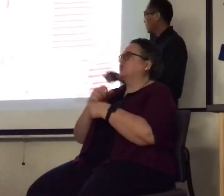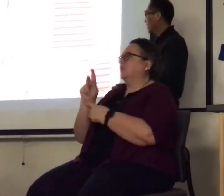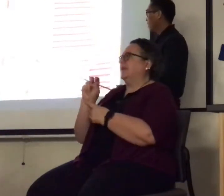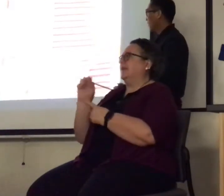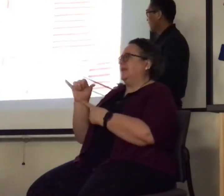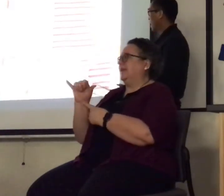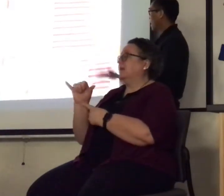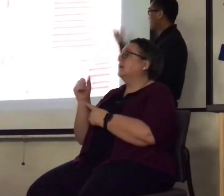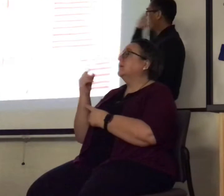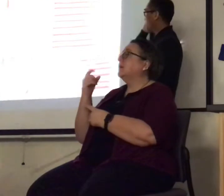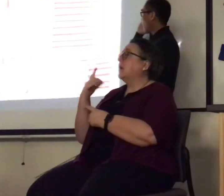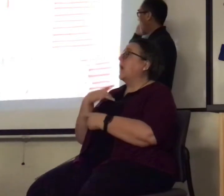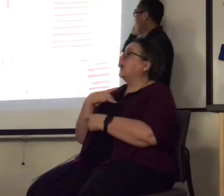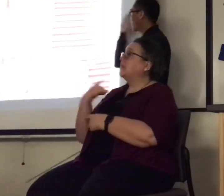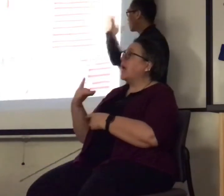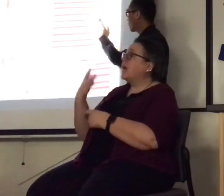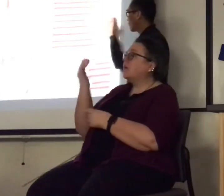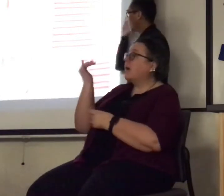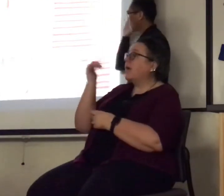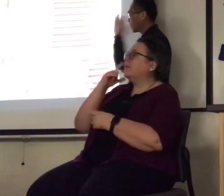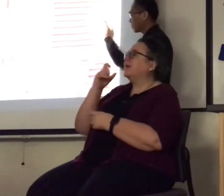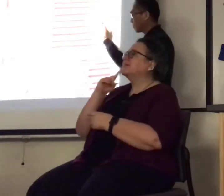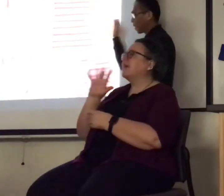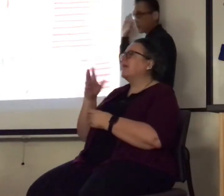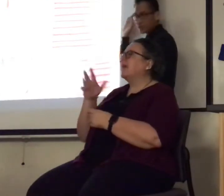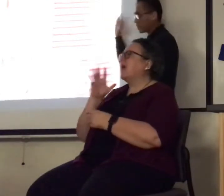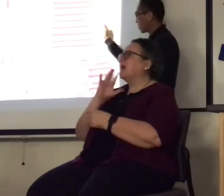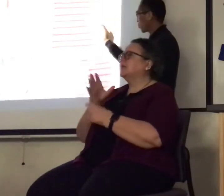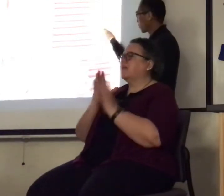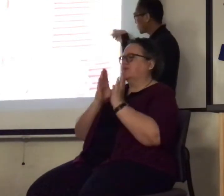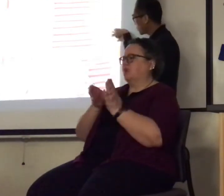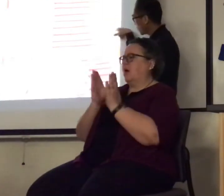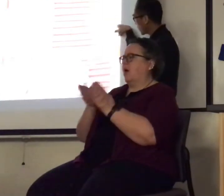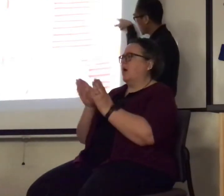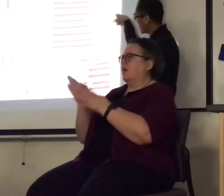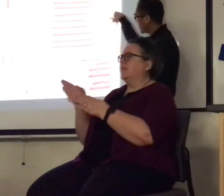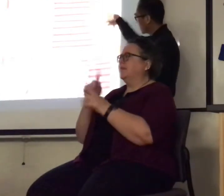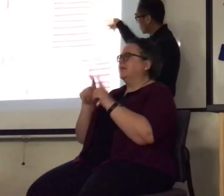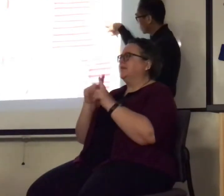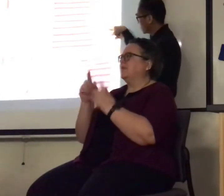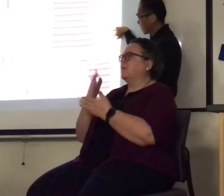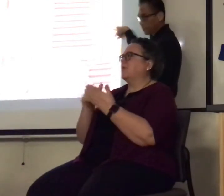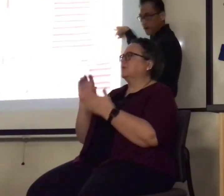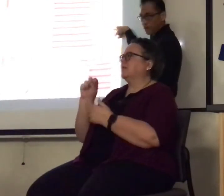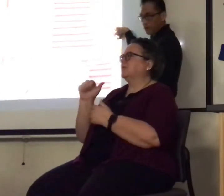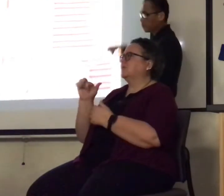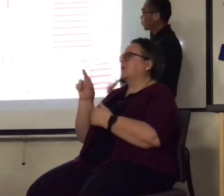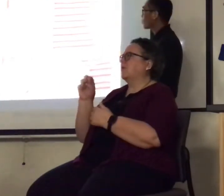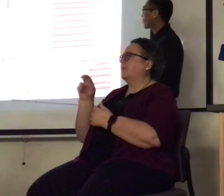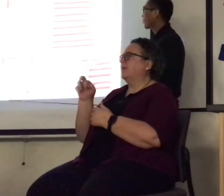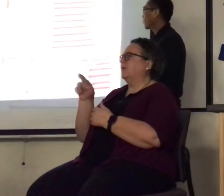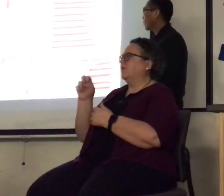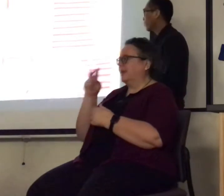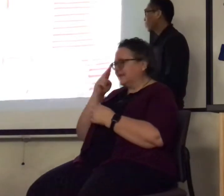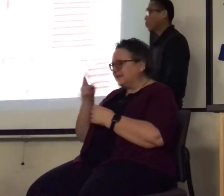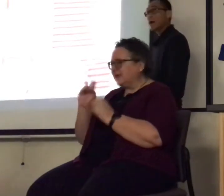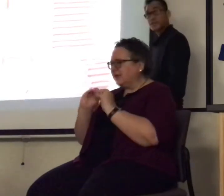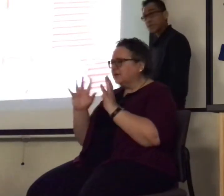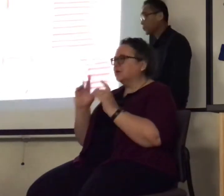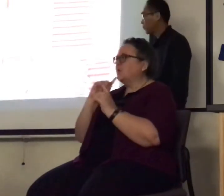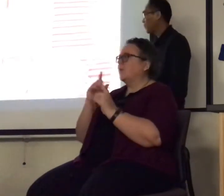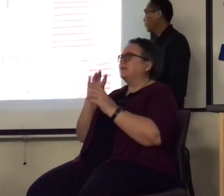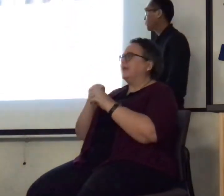this one is that they kind of chop the different parts of the sarcomere so you can kind of see what's in it there for